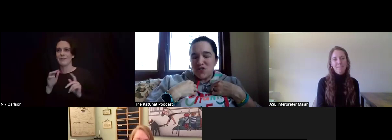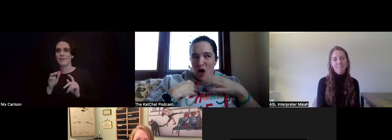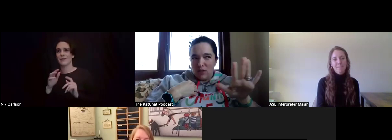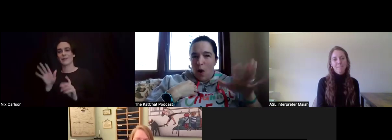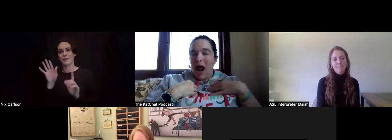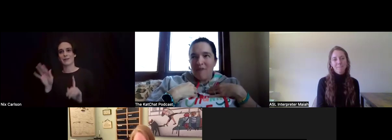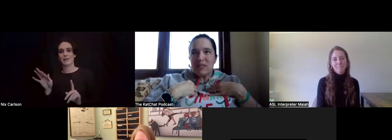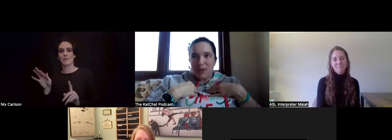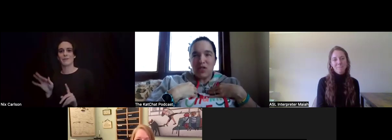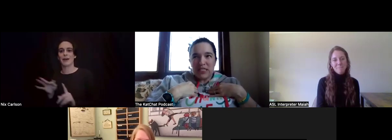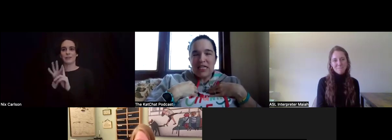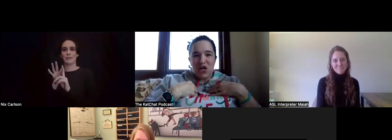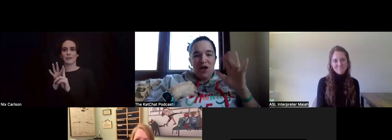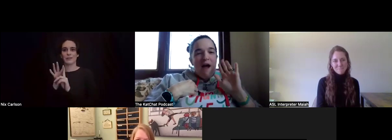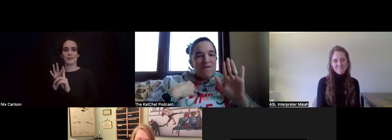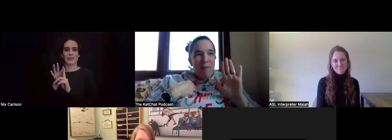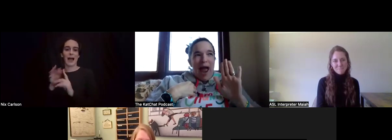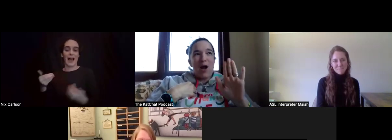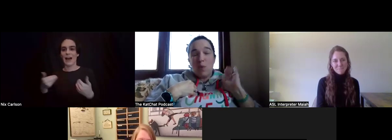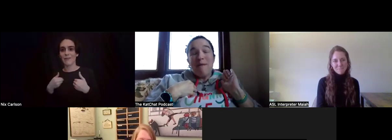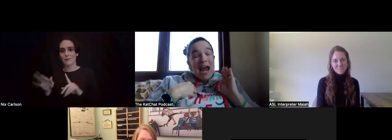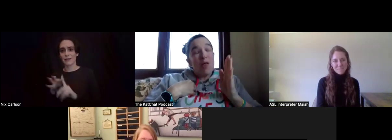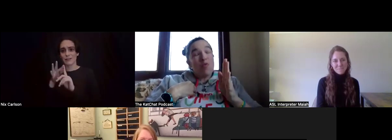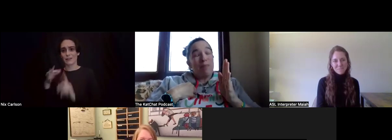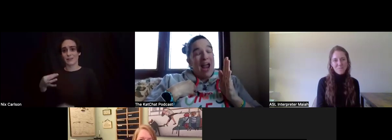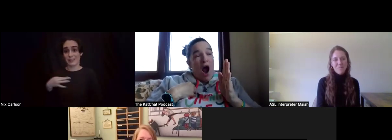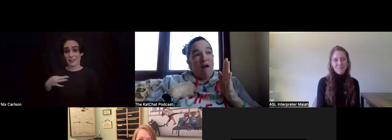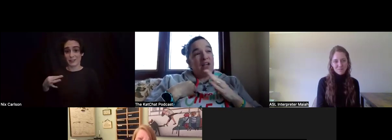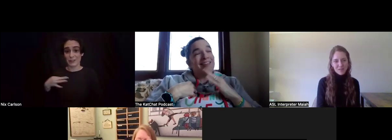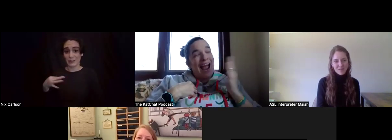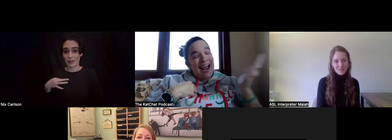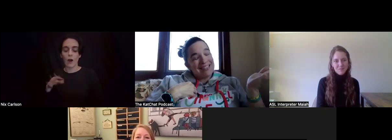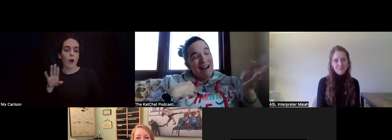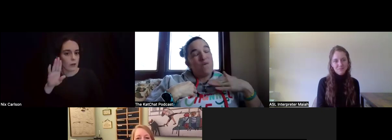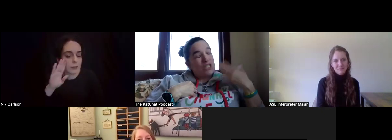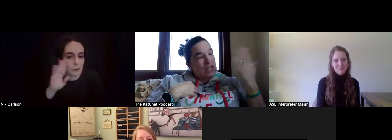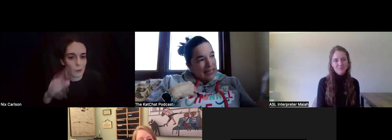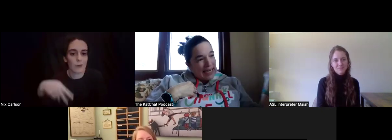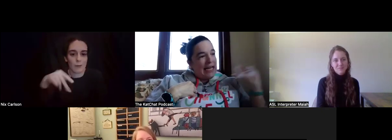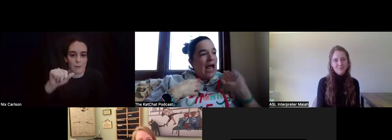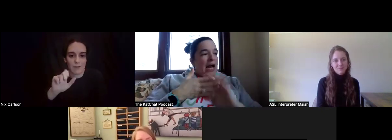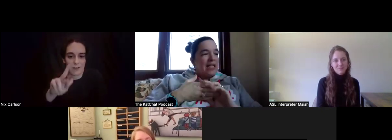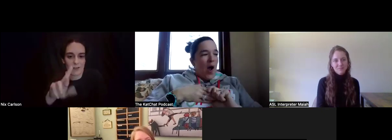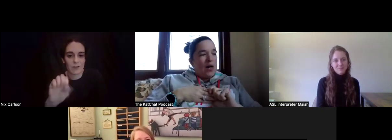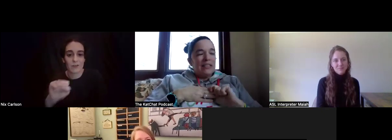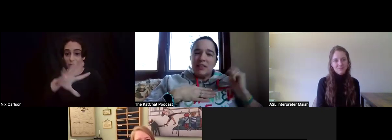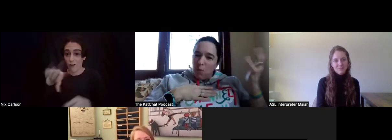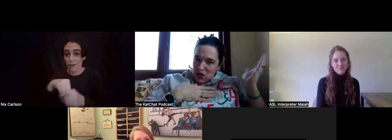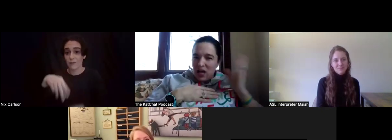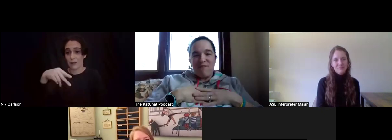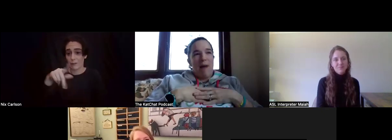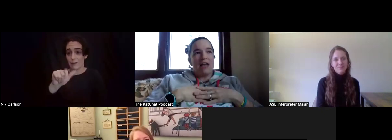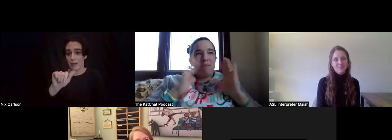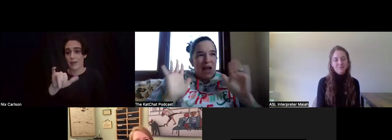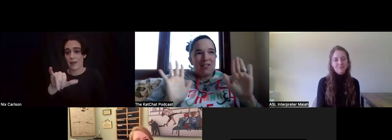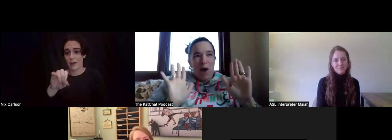special teacher, so I have a right. special teacher for the Packers. We made it through the playoffs, and that unfortunately, someone